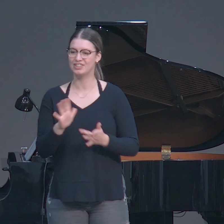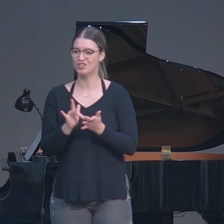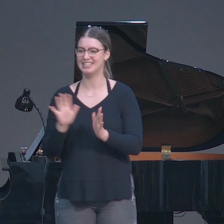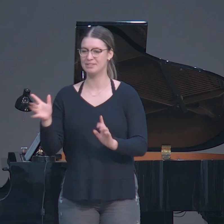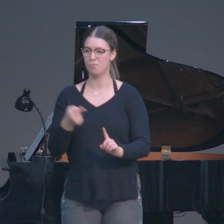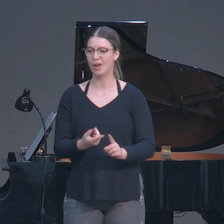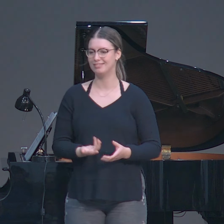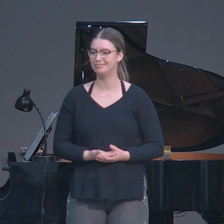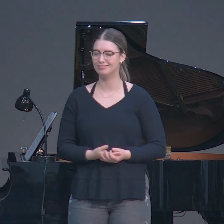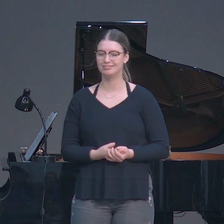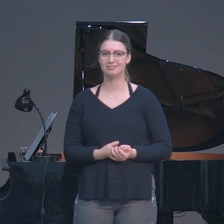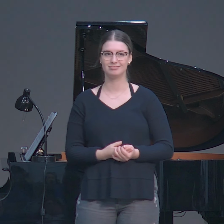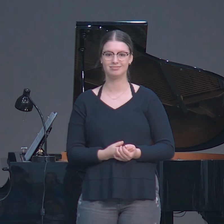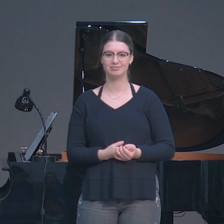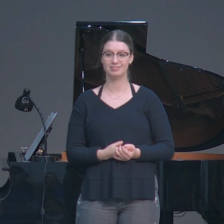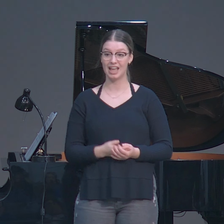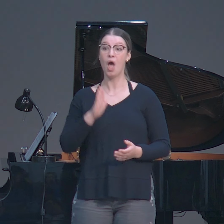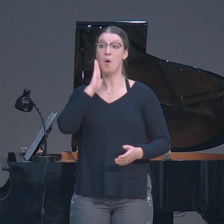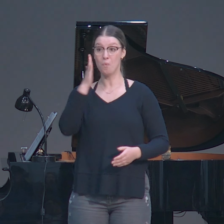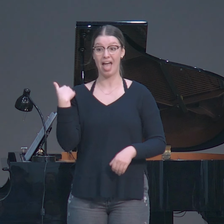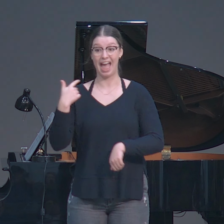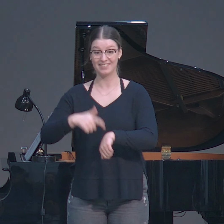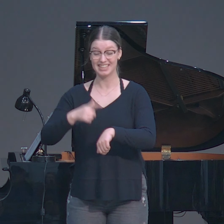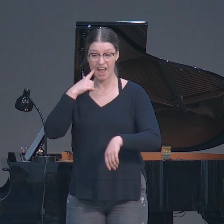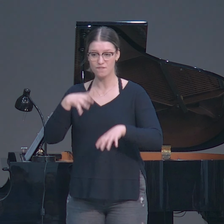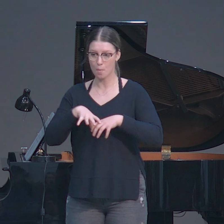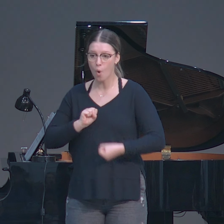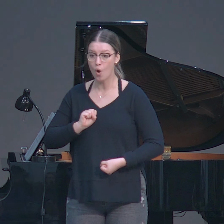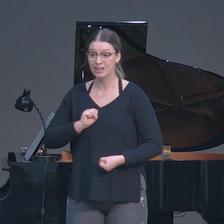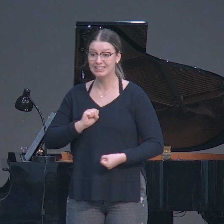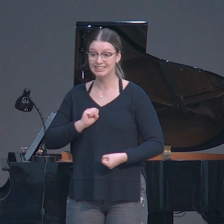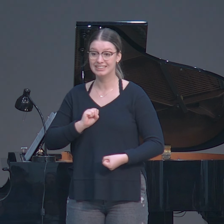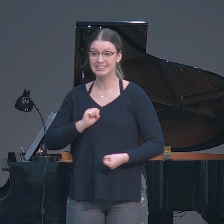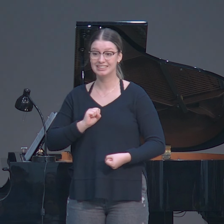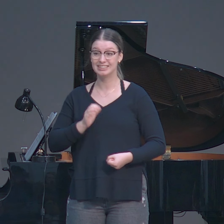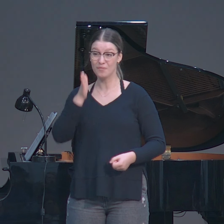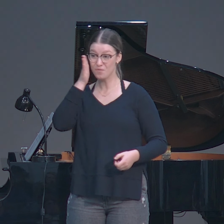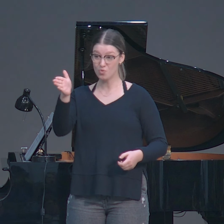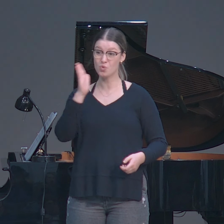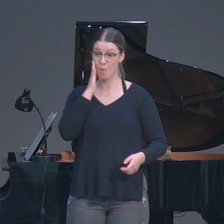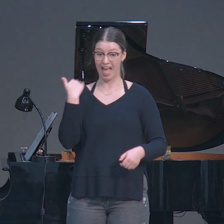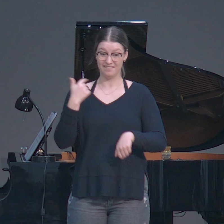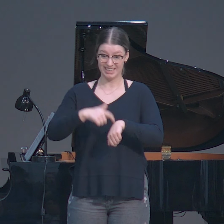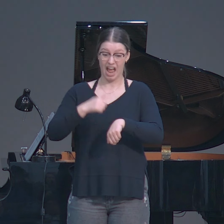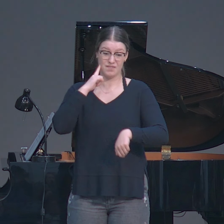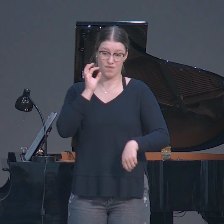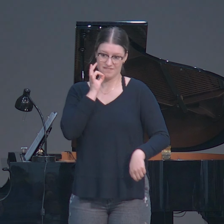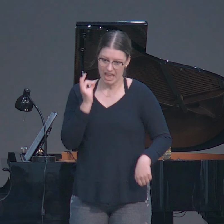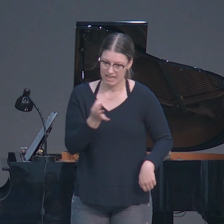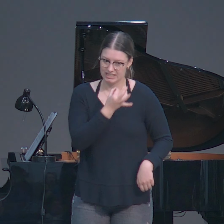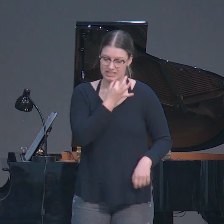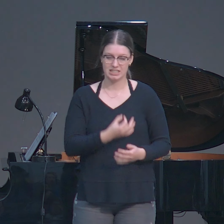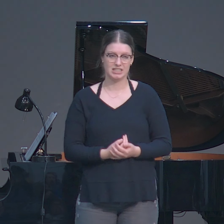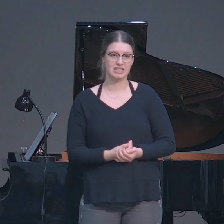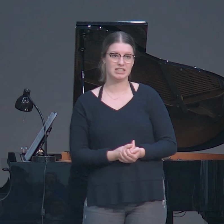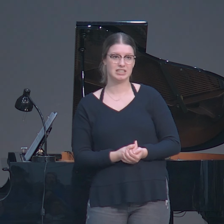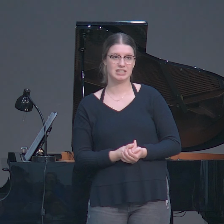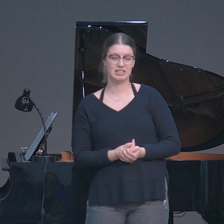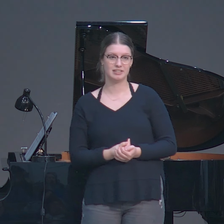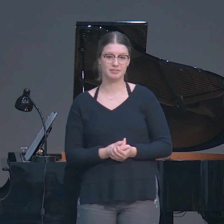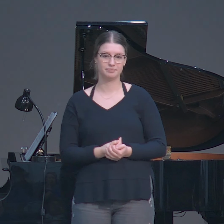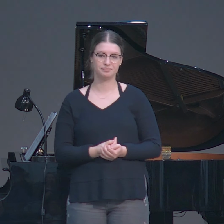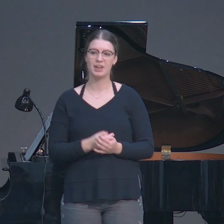There will be time for mourning. There will be time for fasting. The analogy